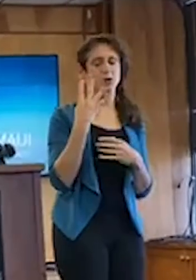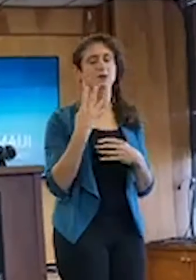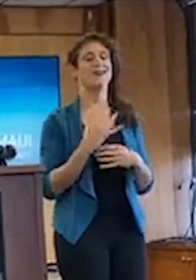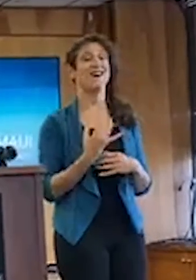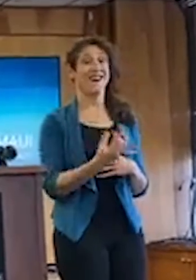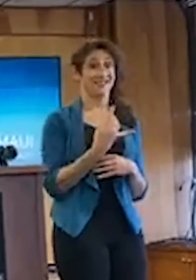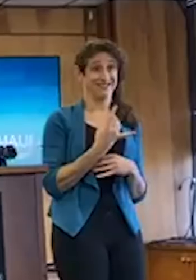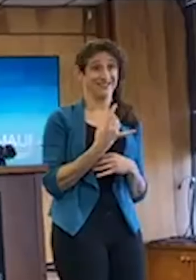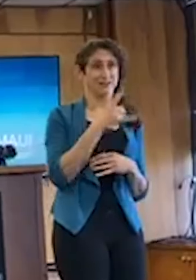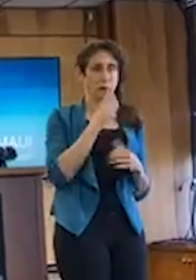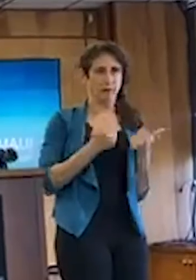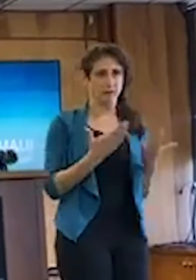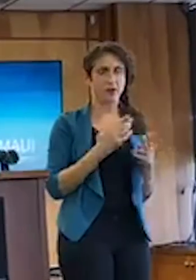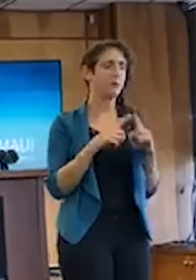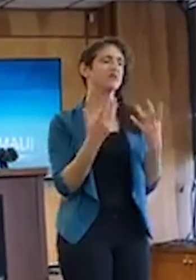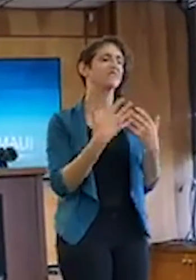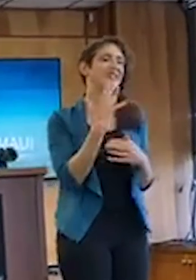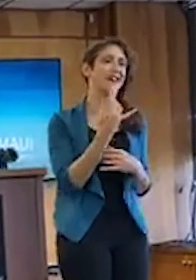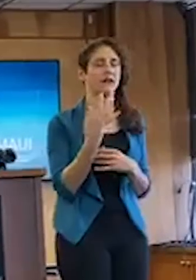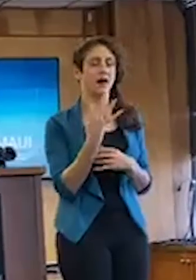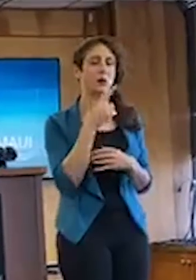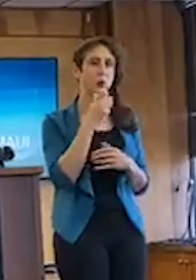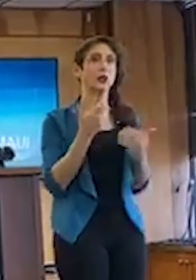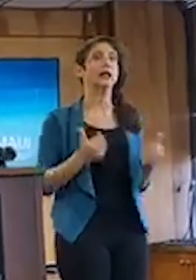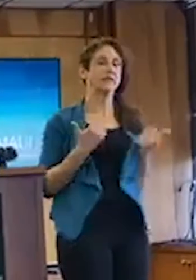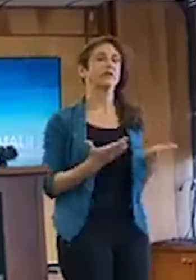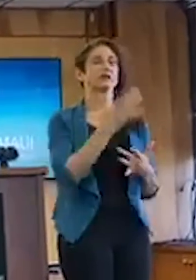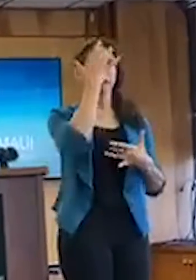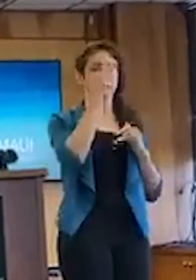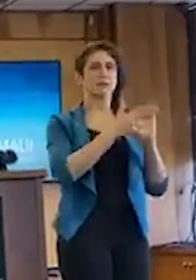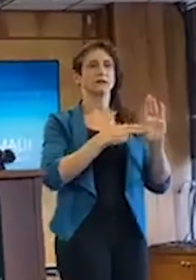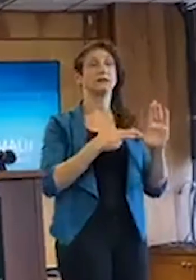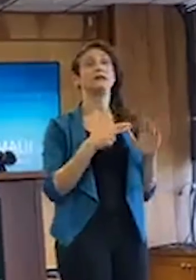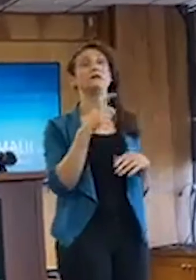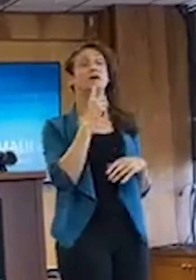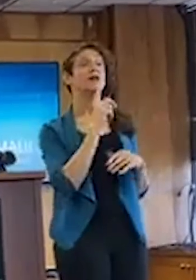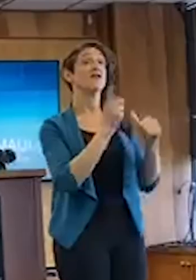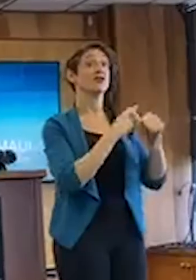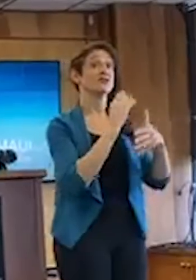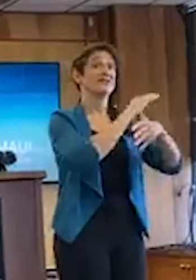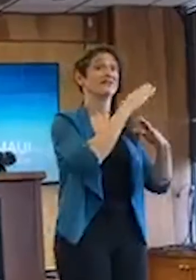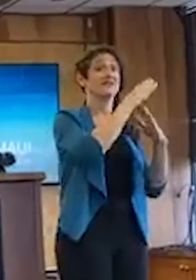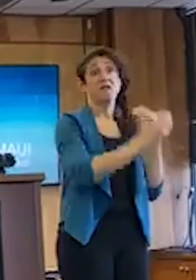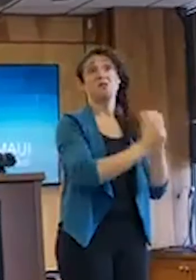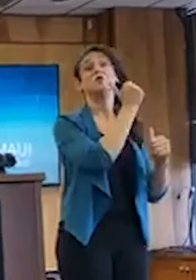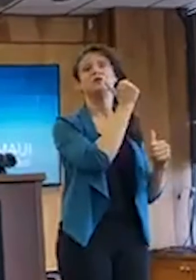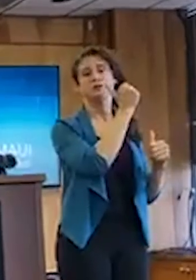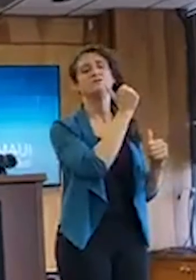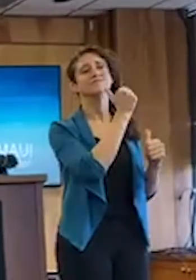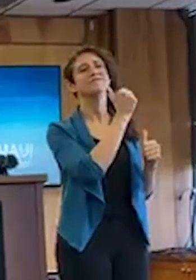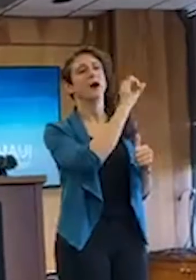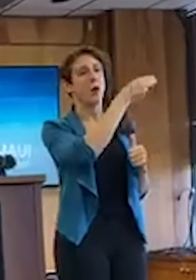numbers are continuously growing, and Maui County is the second largest. We're blessed that Molokai and Lanai are